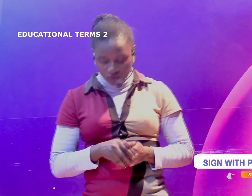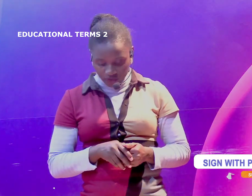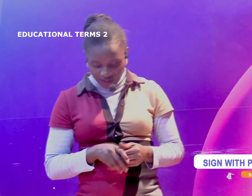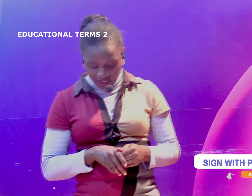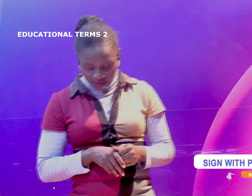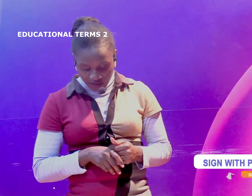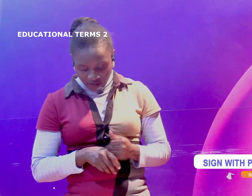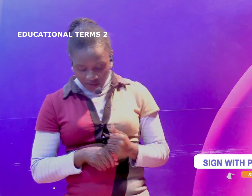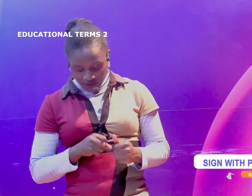sign